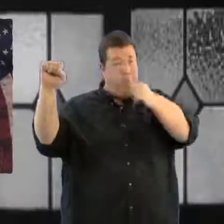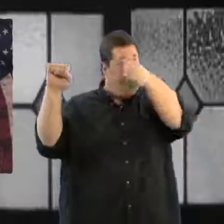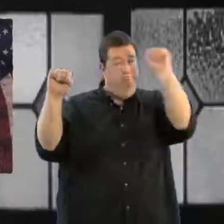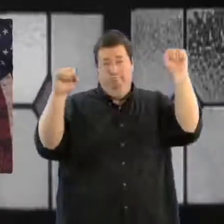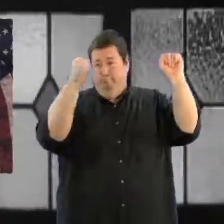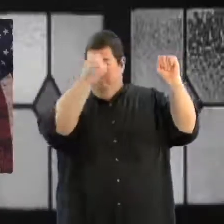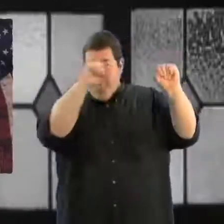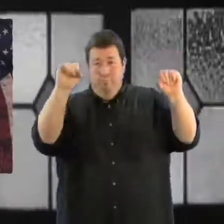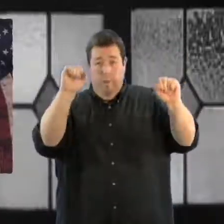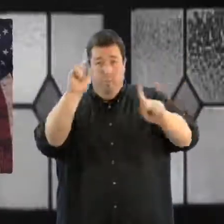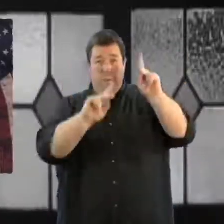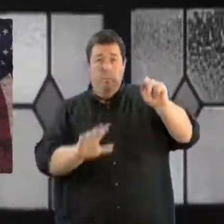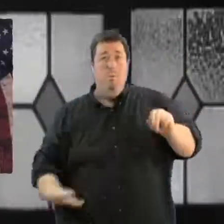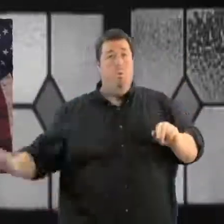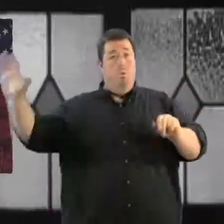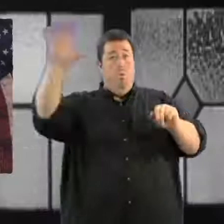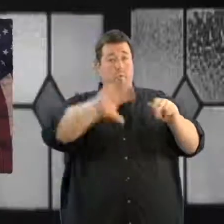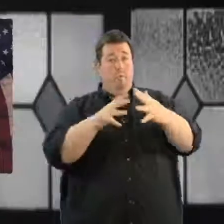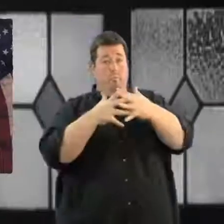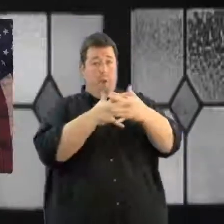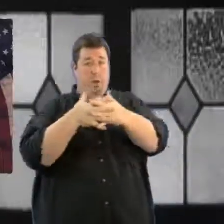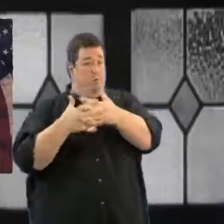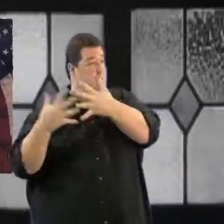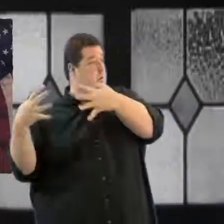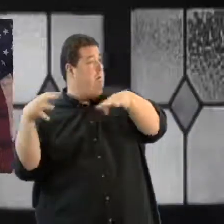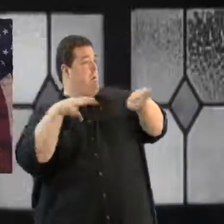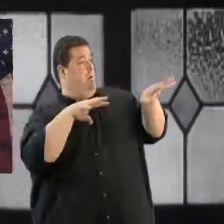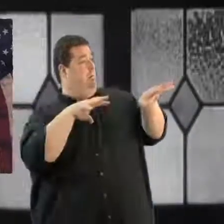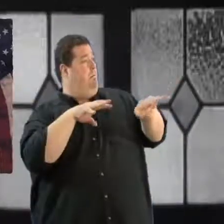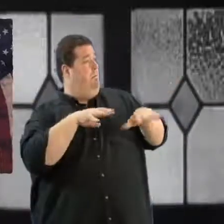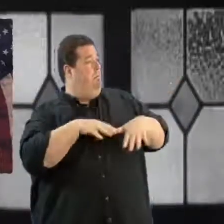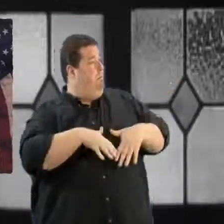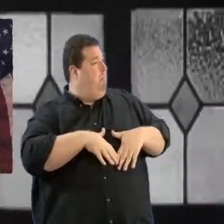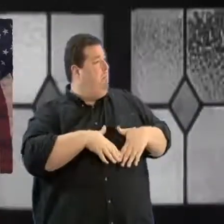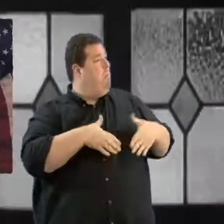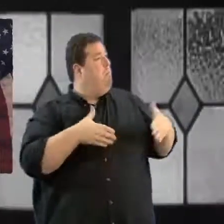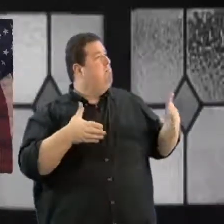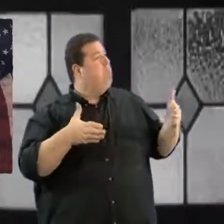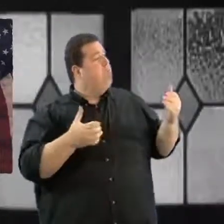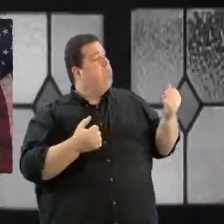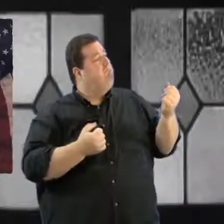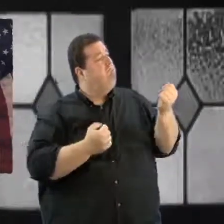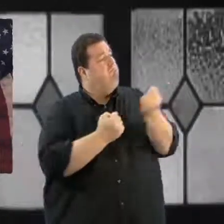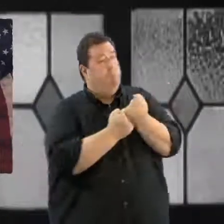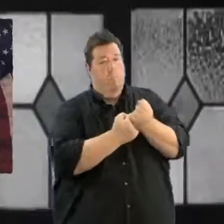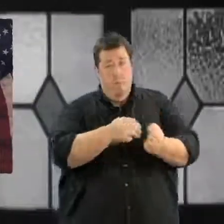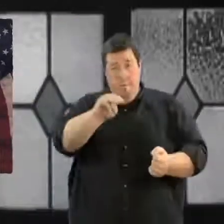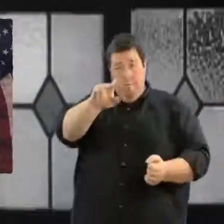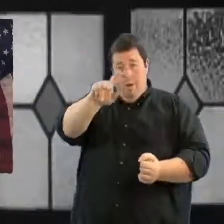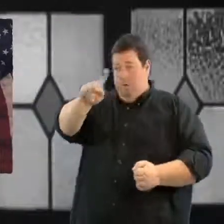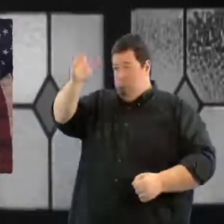The marches continued. More and more Americans listened to Martin's words. He shared his dreams and filled them with hope.